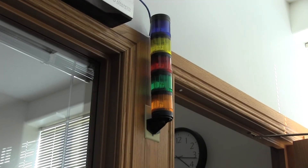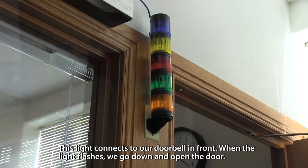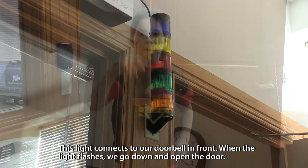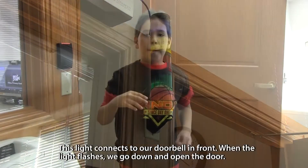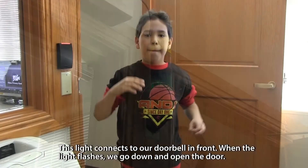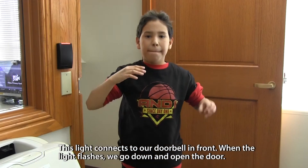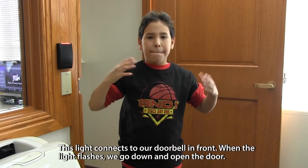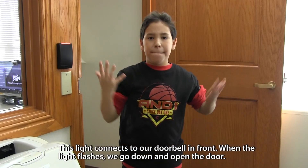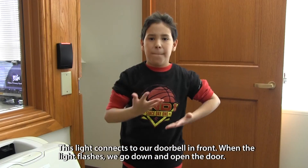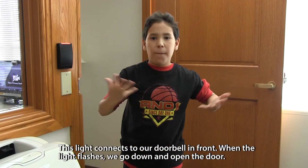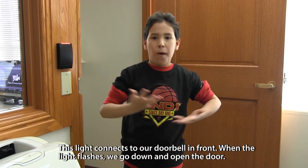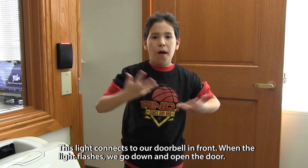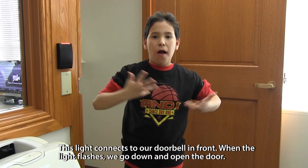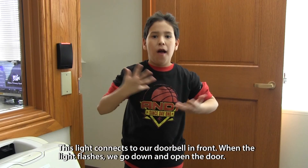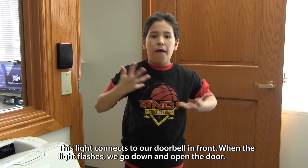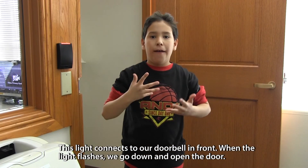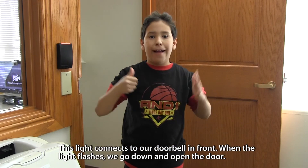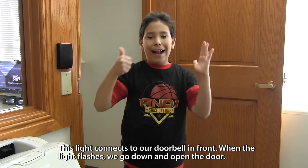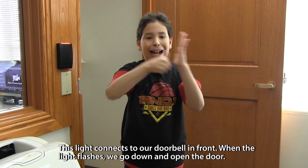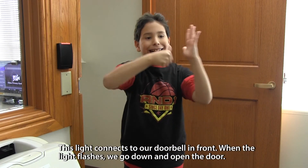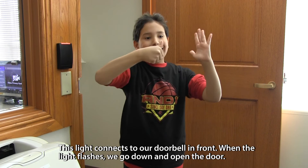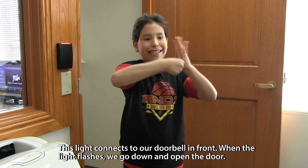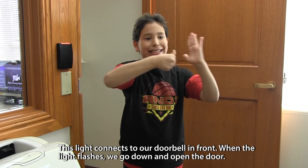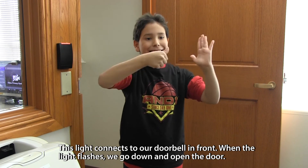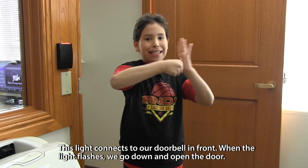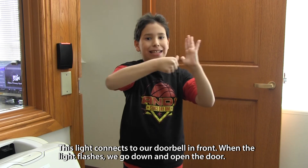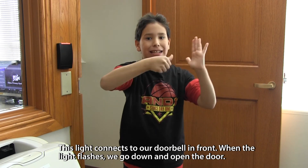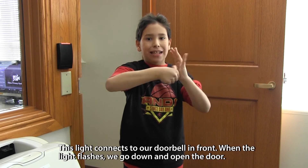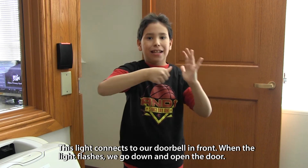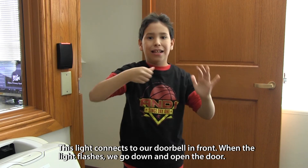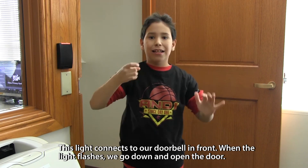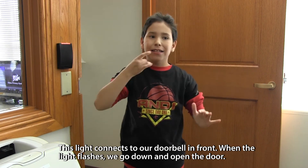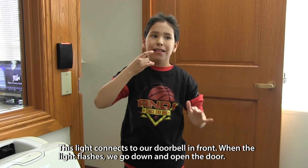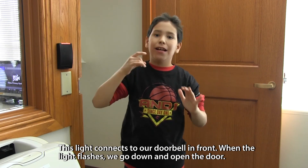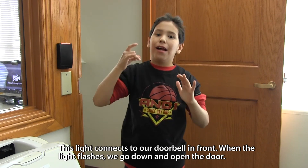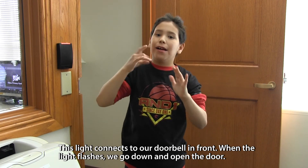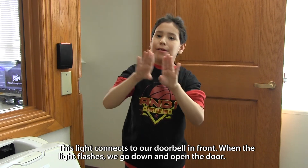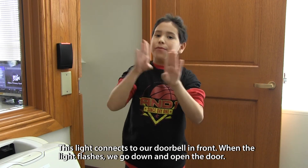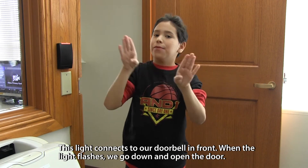This light connects to our doorbell in front.